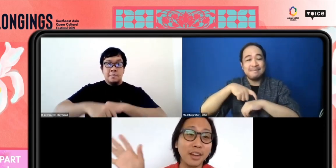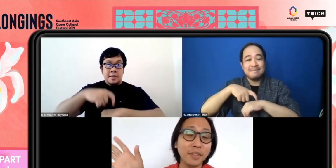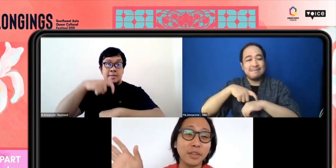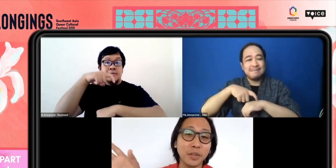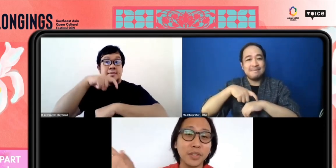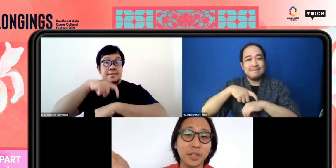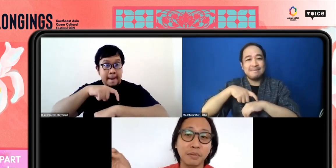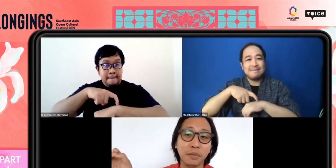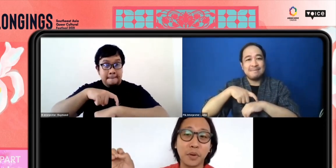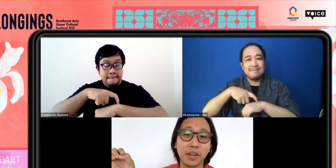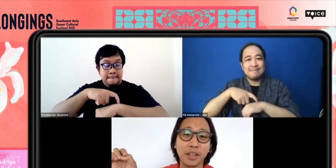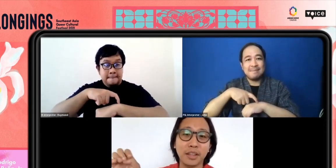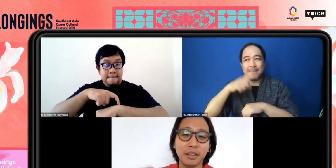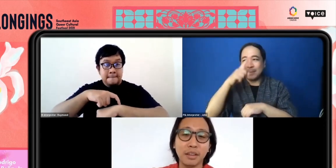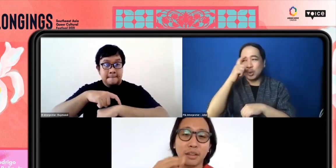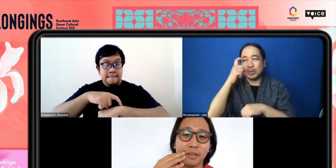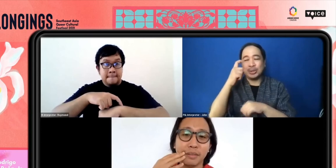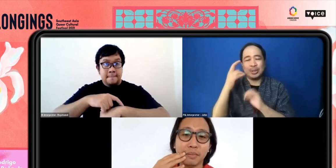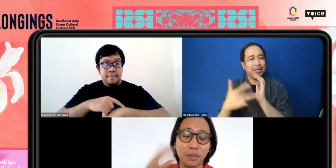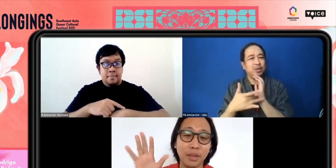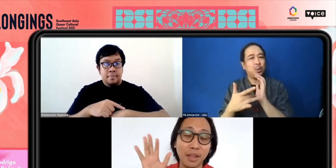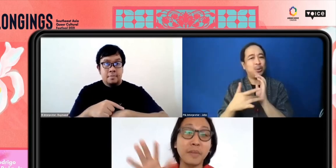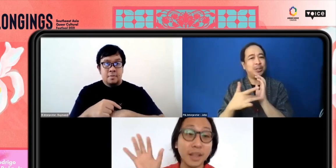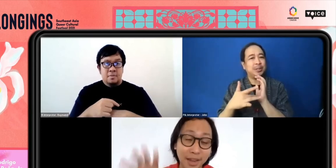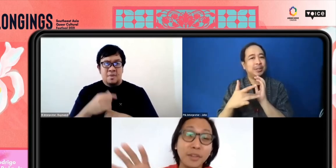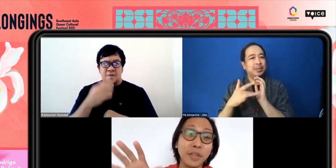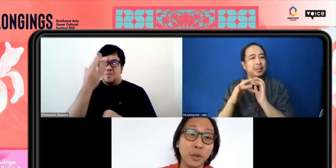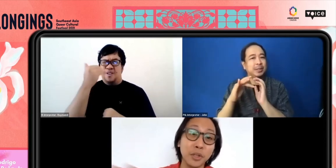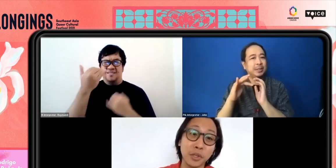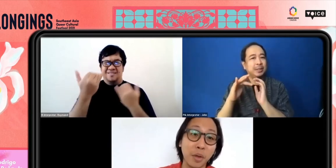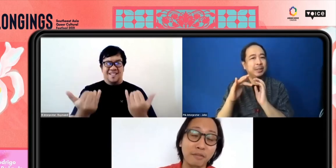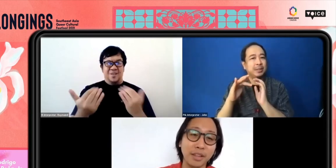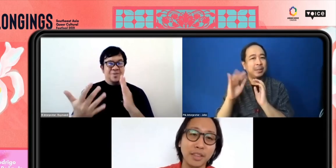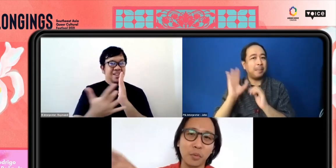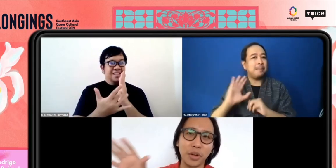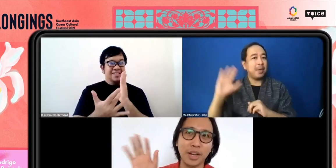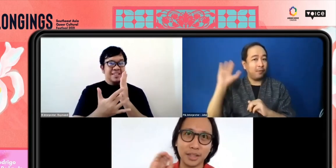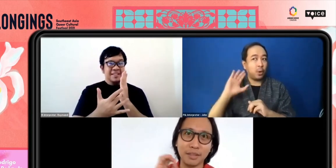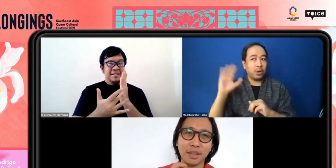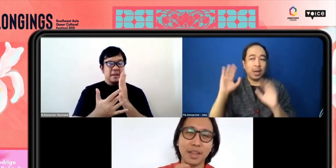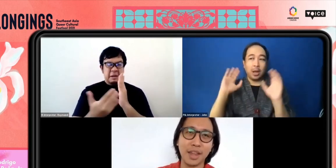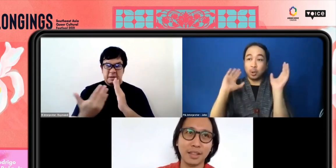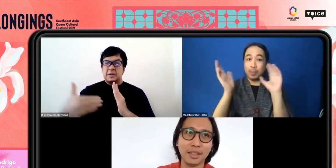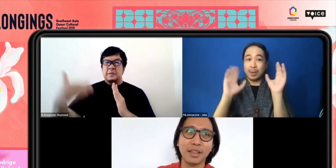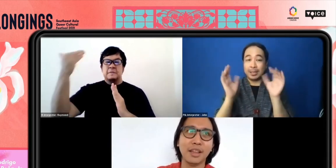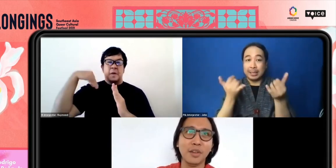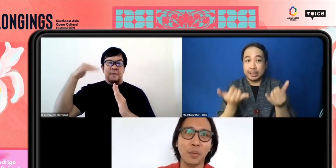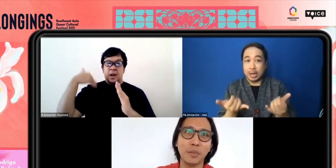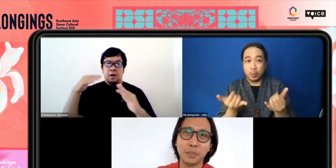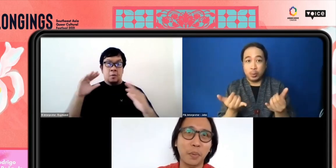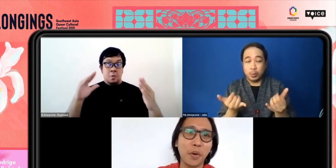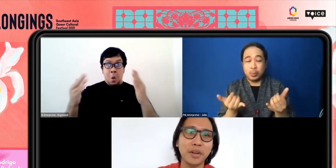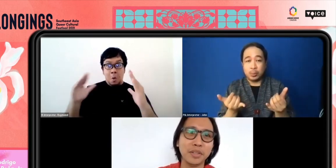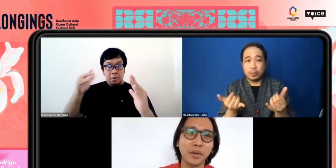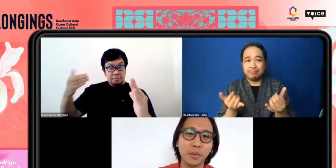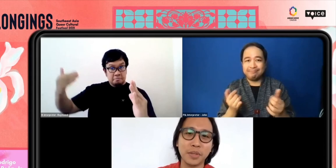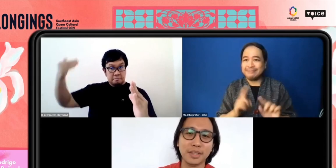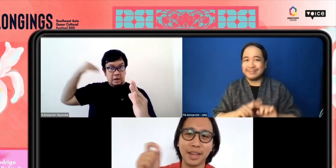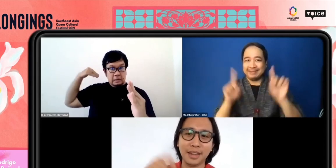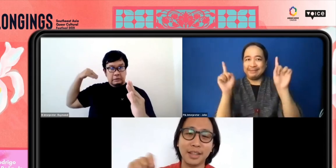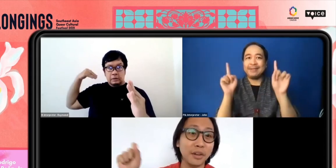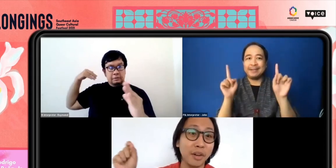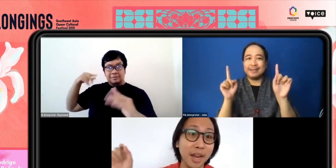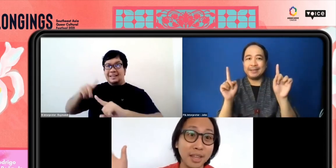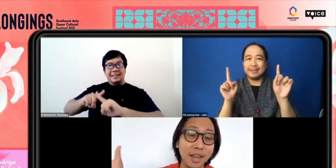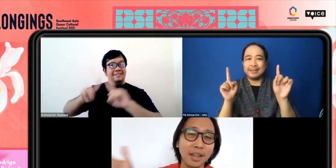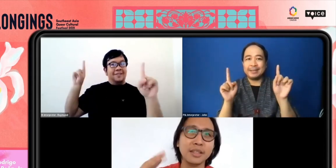no, the kind of technologies before, the kind of technologies we have right now were not yet when I was born. So there was